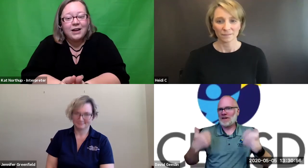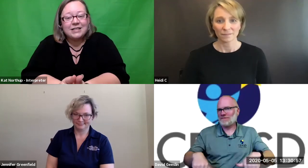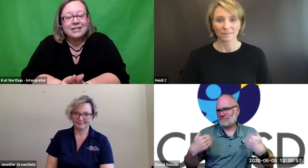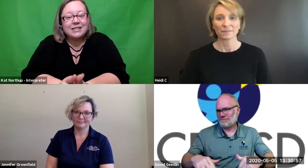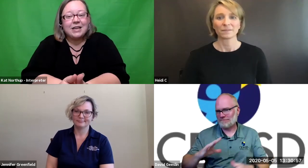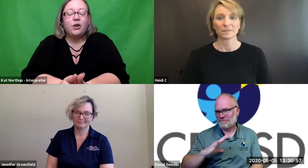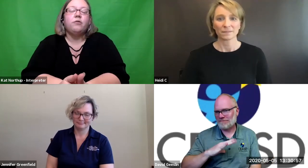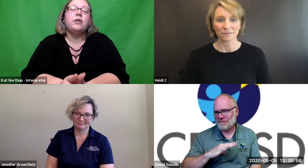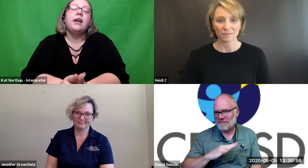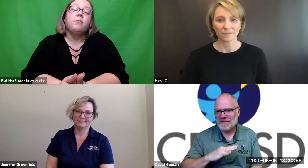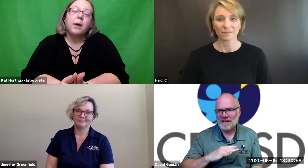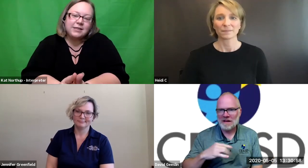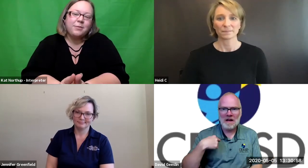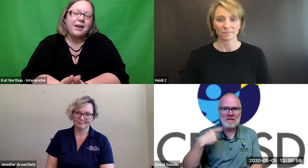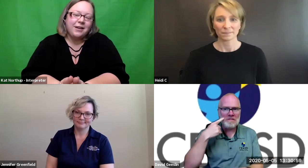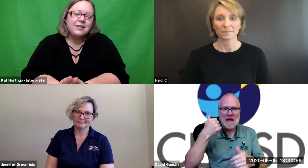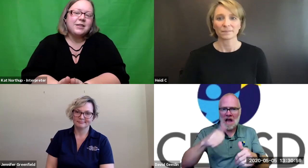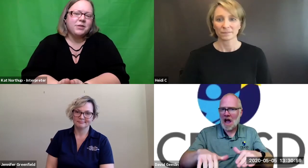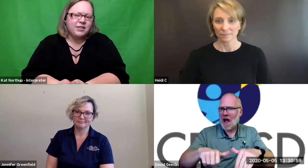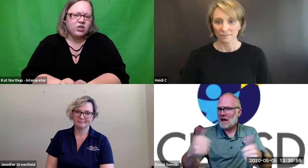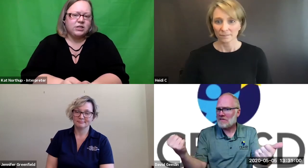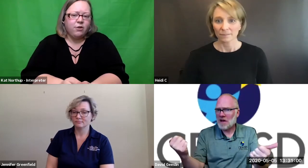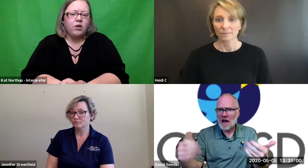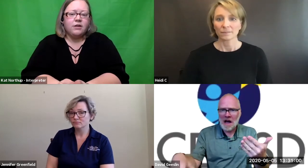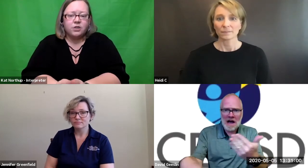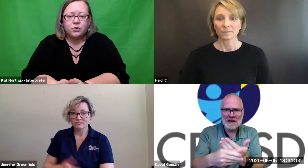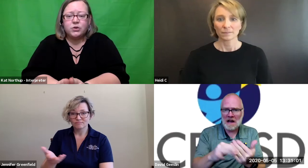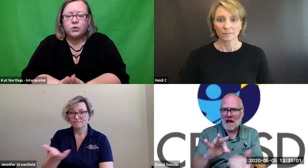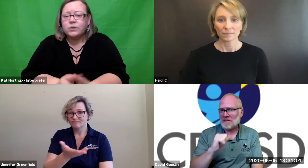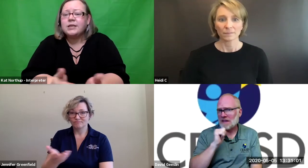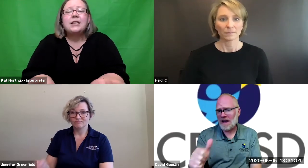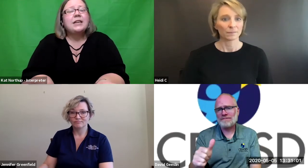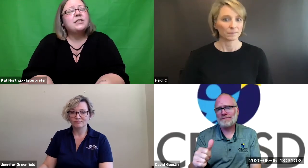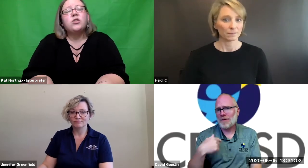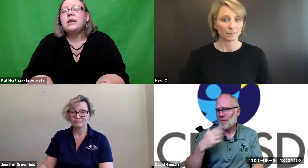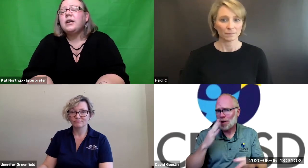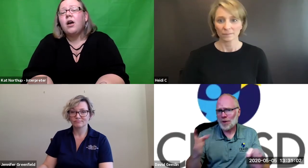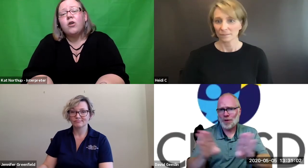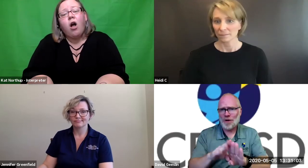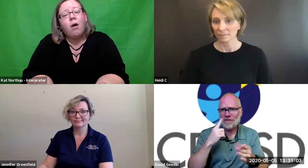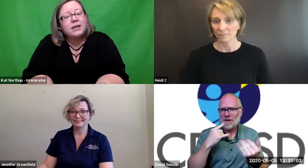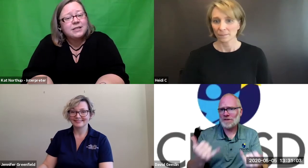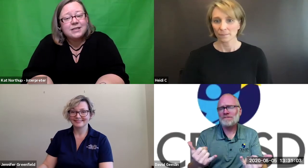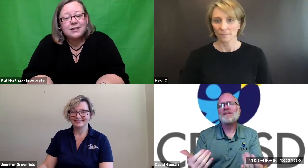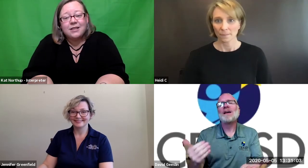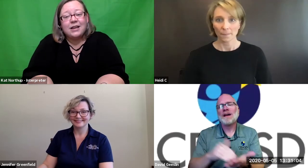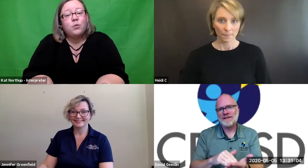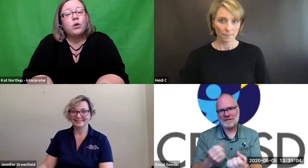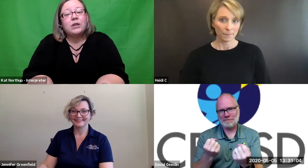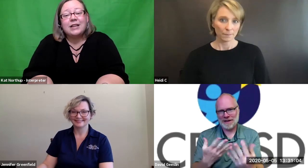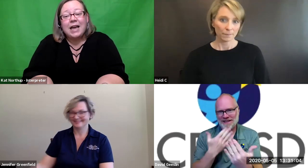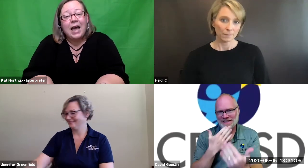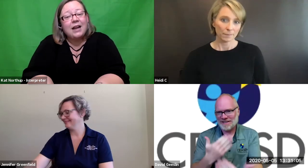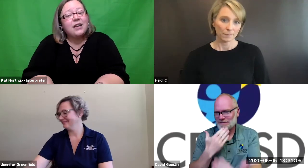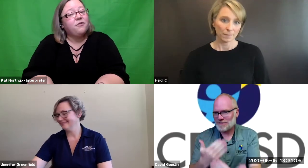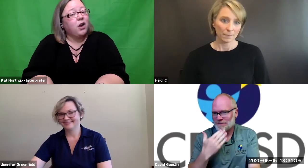of ideas that can hopefully help us make some decisions for our individual schools. Is there any other comments that anyone